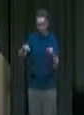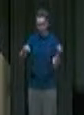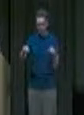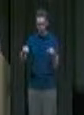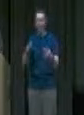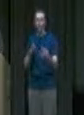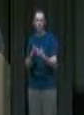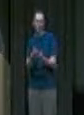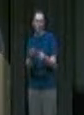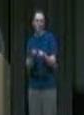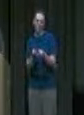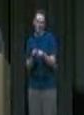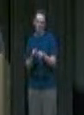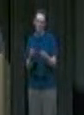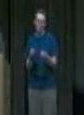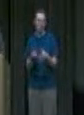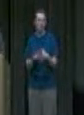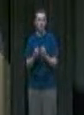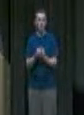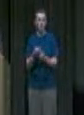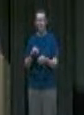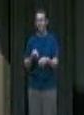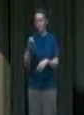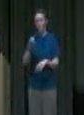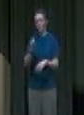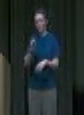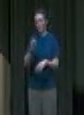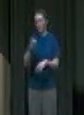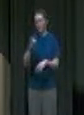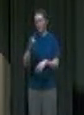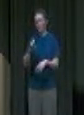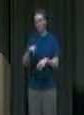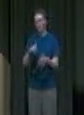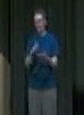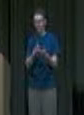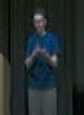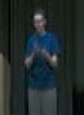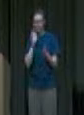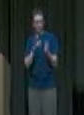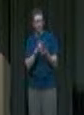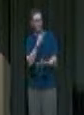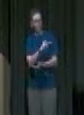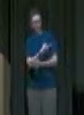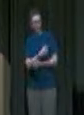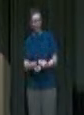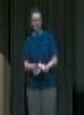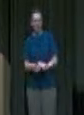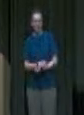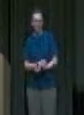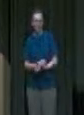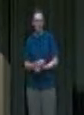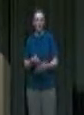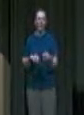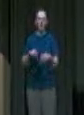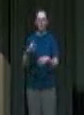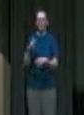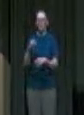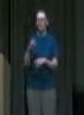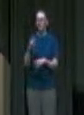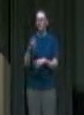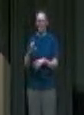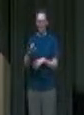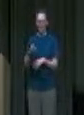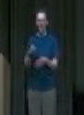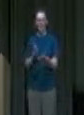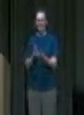river. So starting on the north side of this figure, Gorge Metro Park, the main parking lot, that is